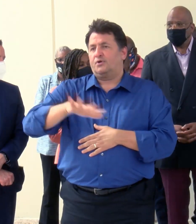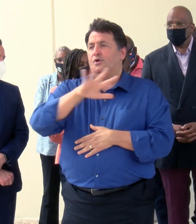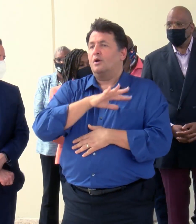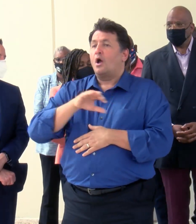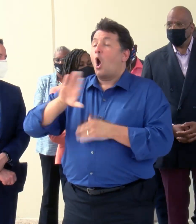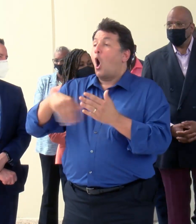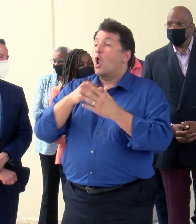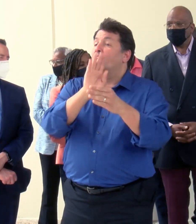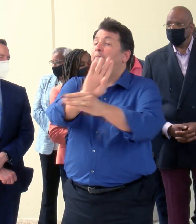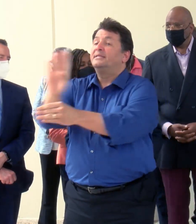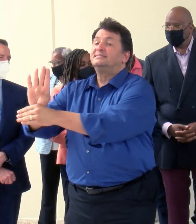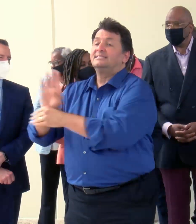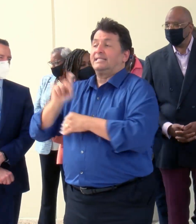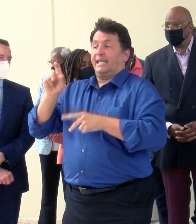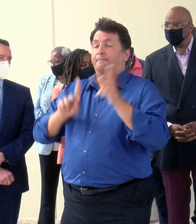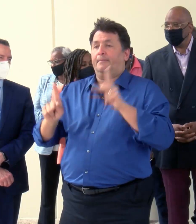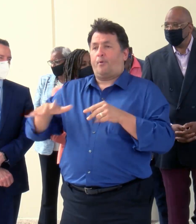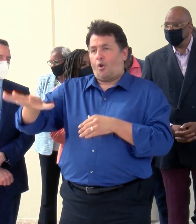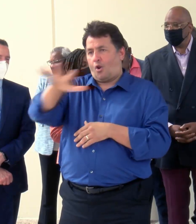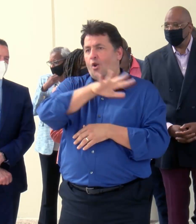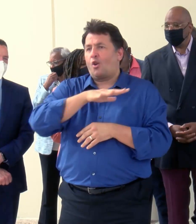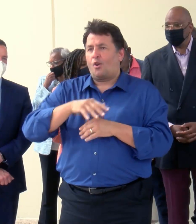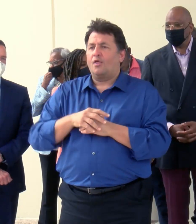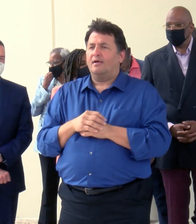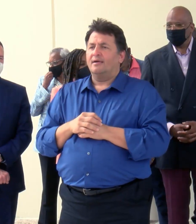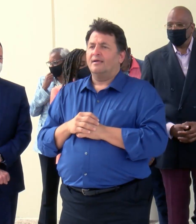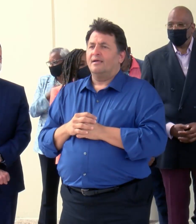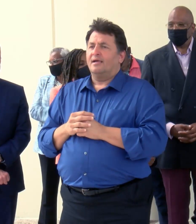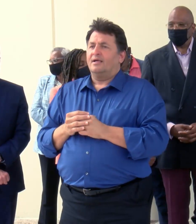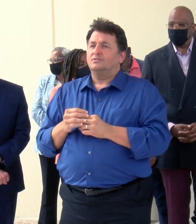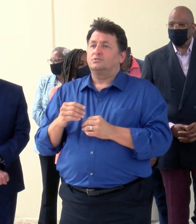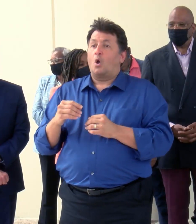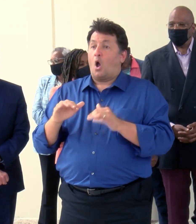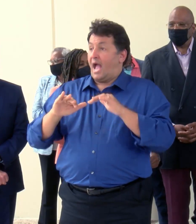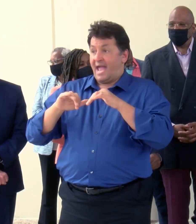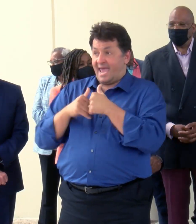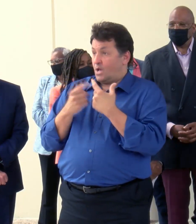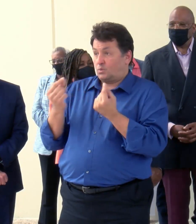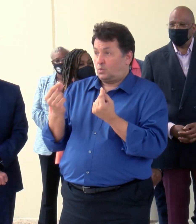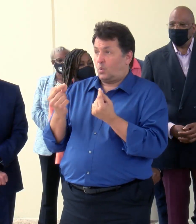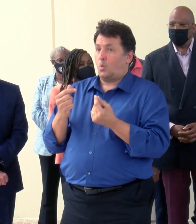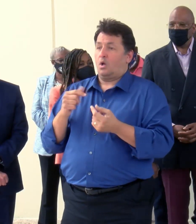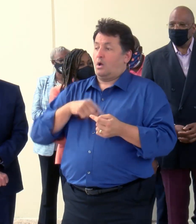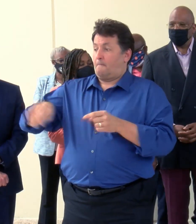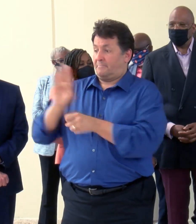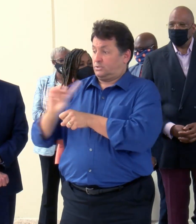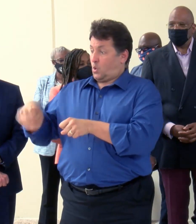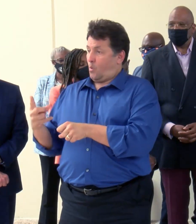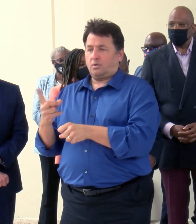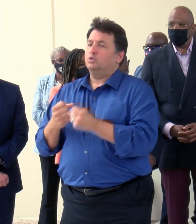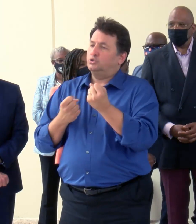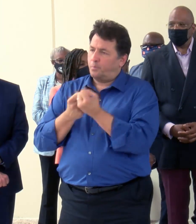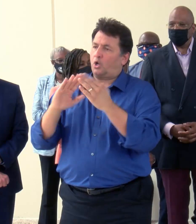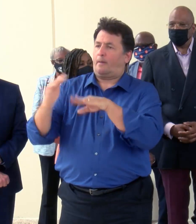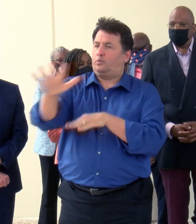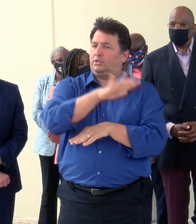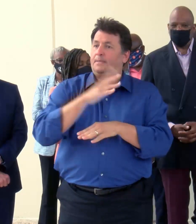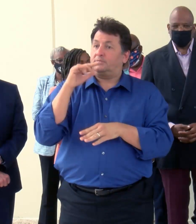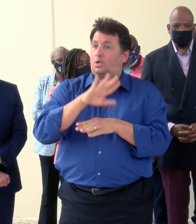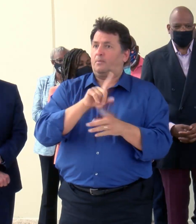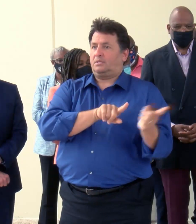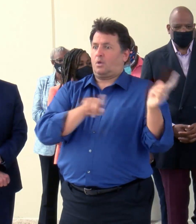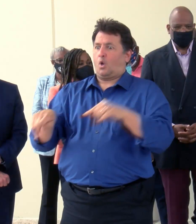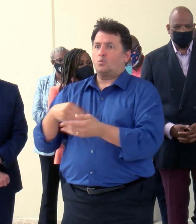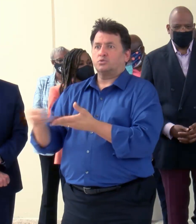it's important that we give back to those communities and that we show up for you. As the mayor has said, and you're probably going to hear from all of the speakers today, it's